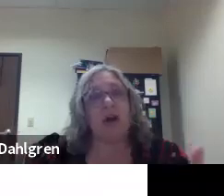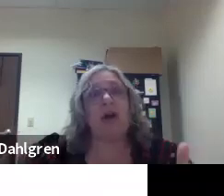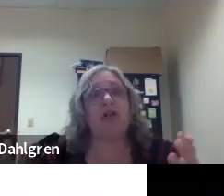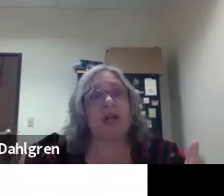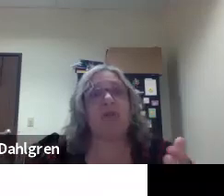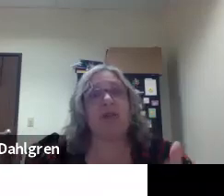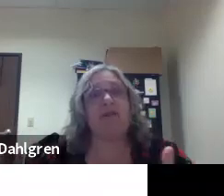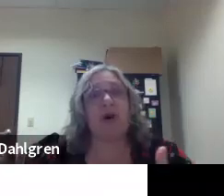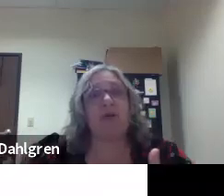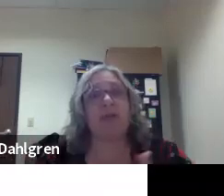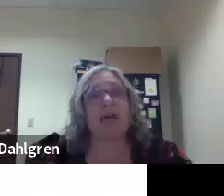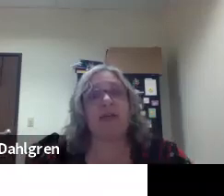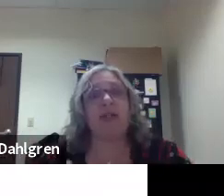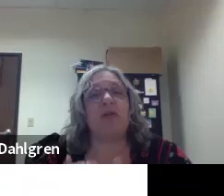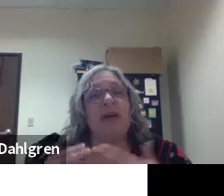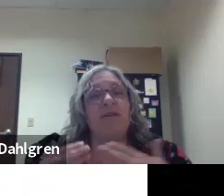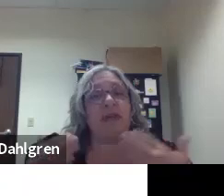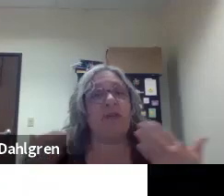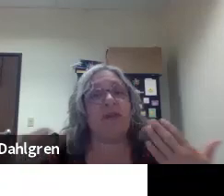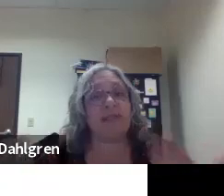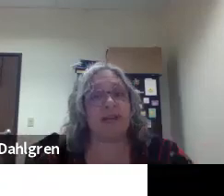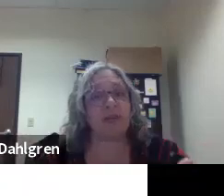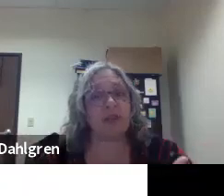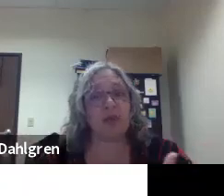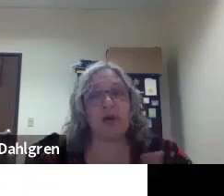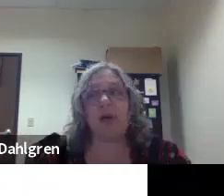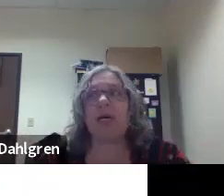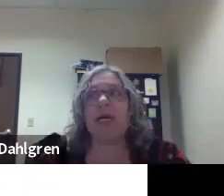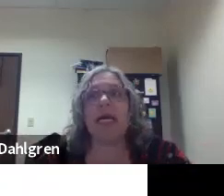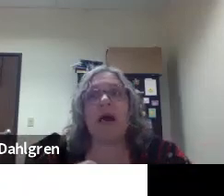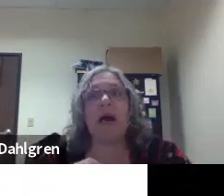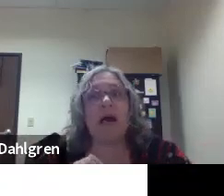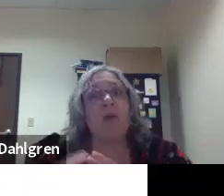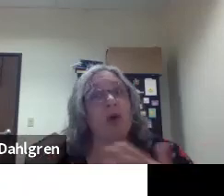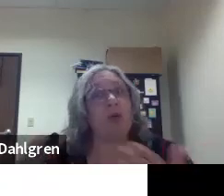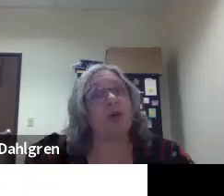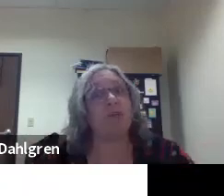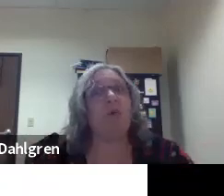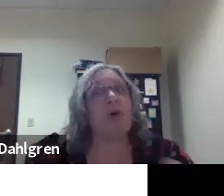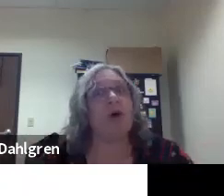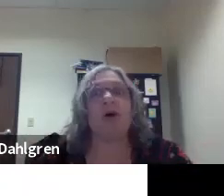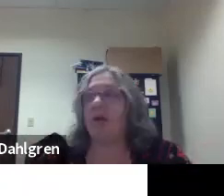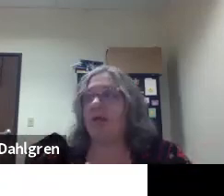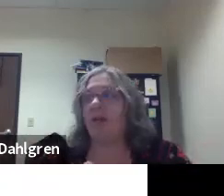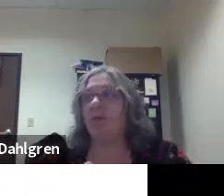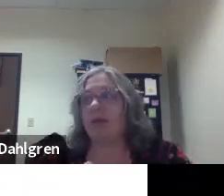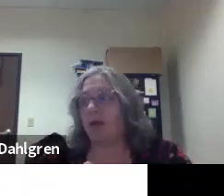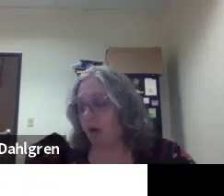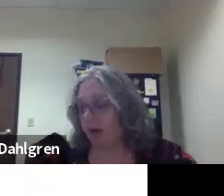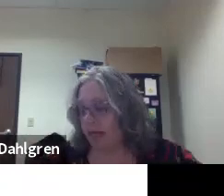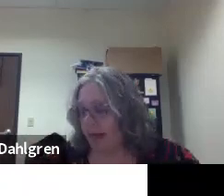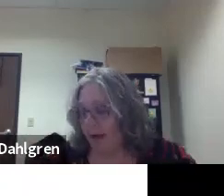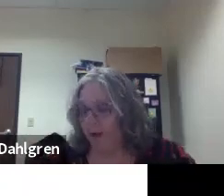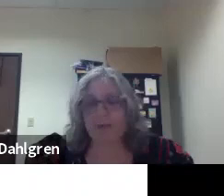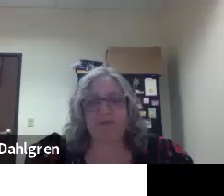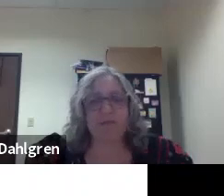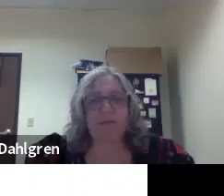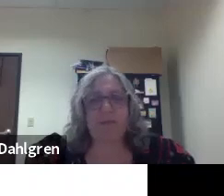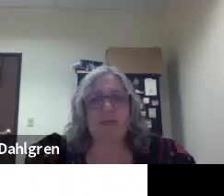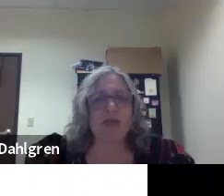is a large number of folks that do have the potential to work or work more than what they're working